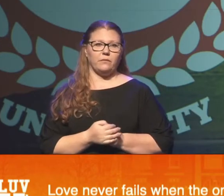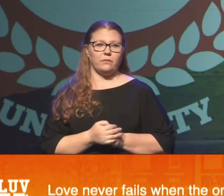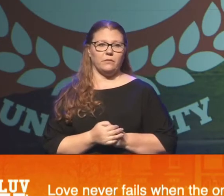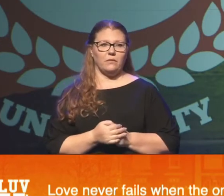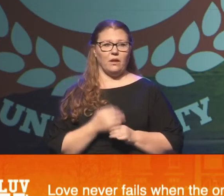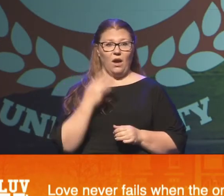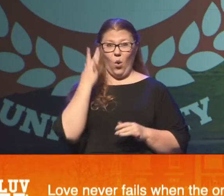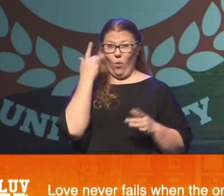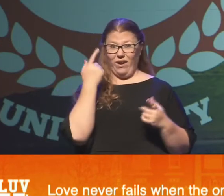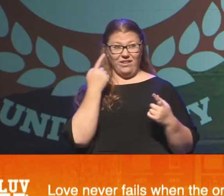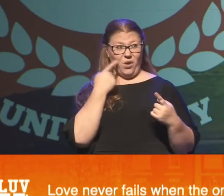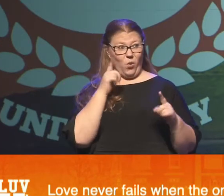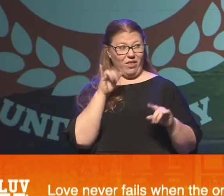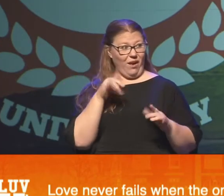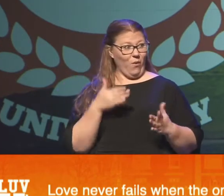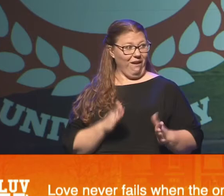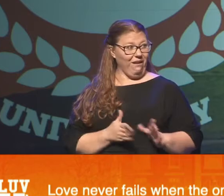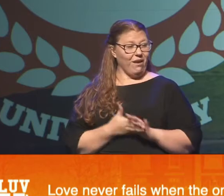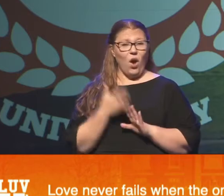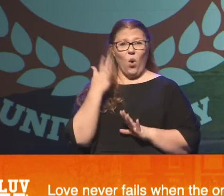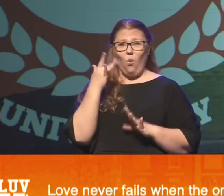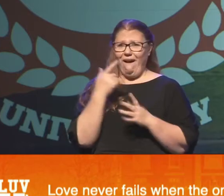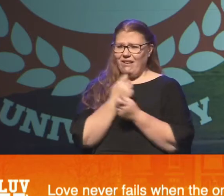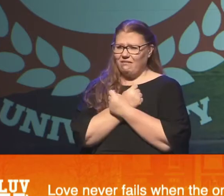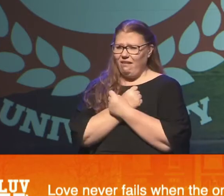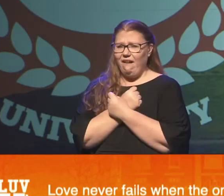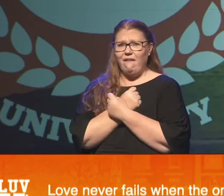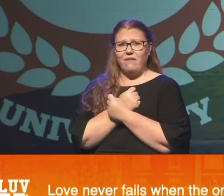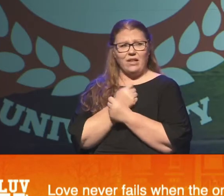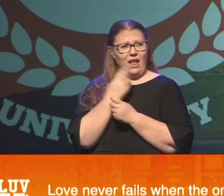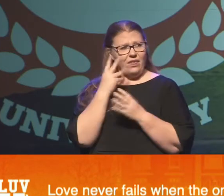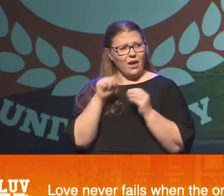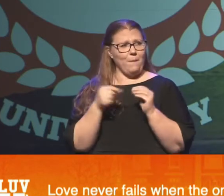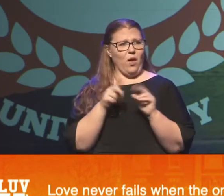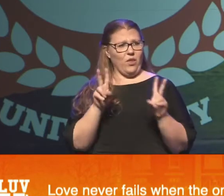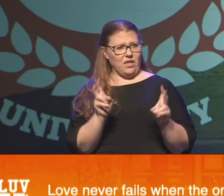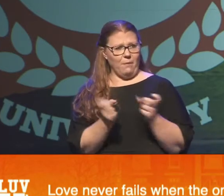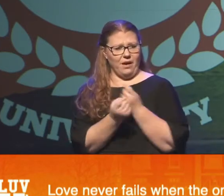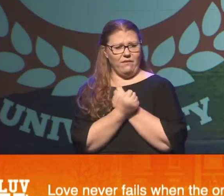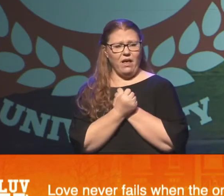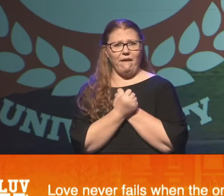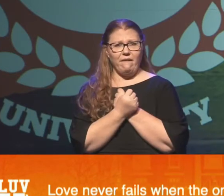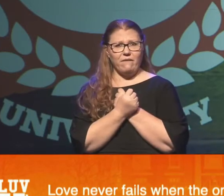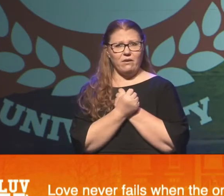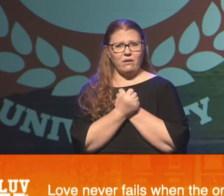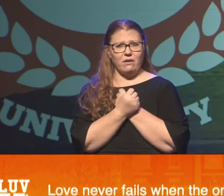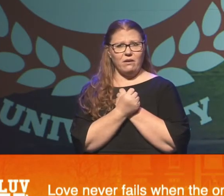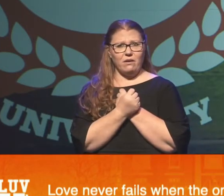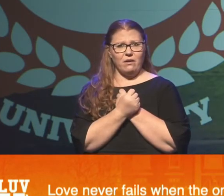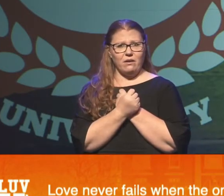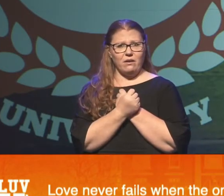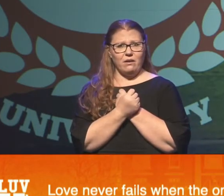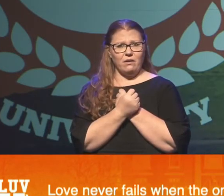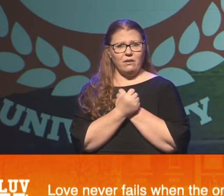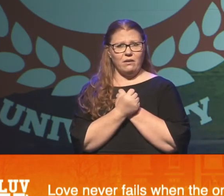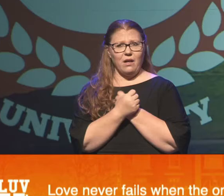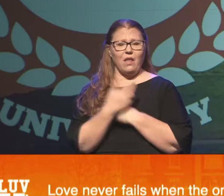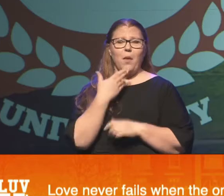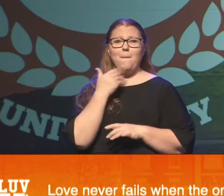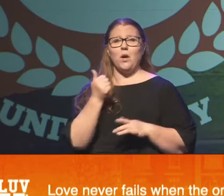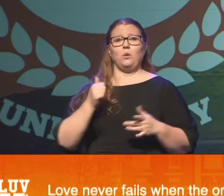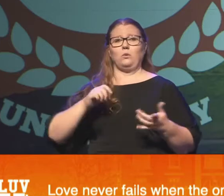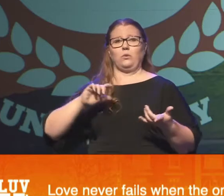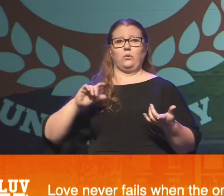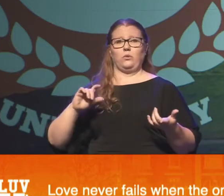Why does it work this way? I mean, why is love? Think of just the whole topic of love. The most